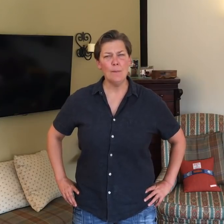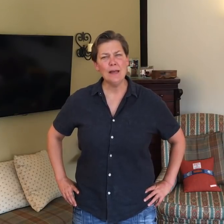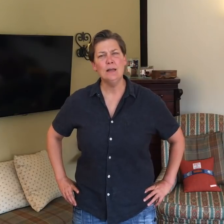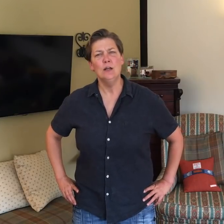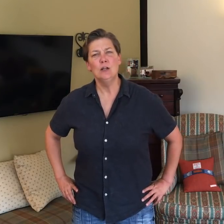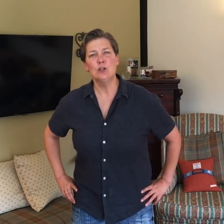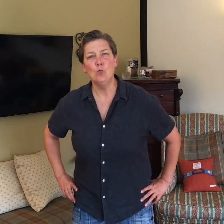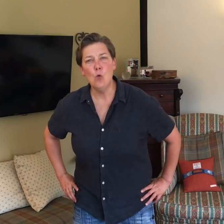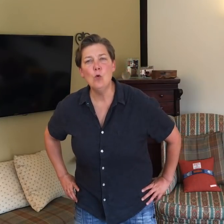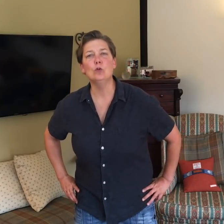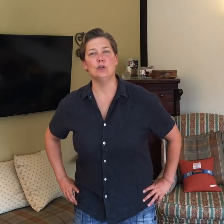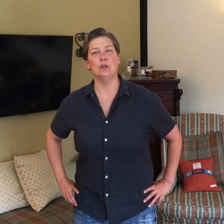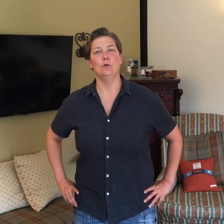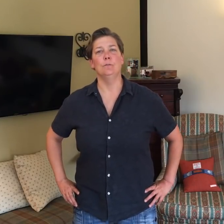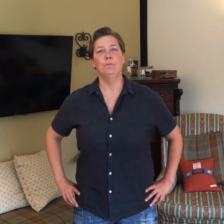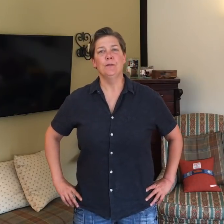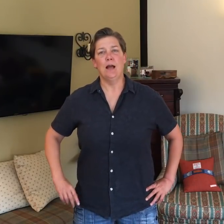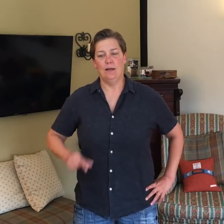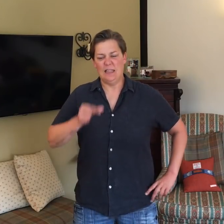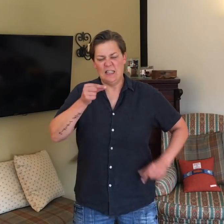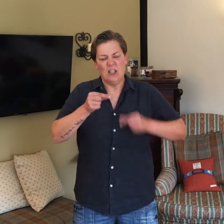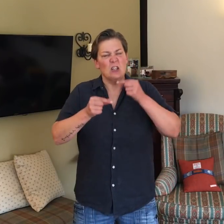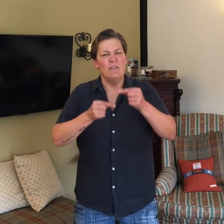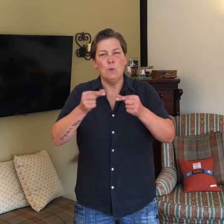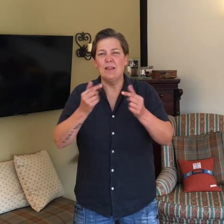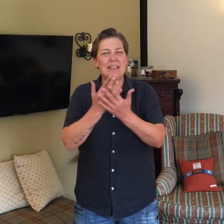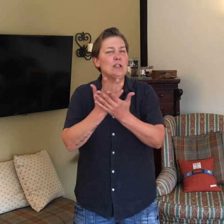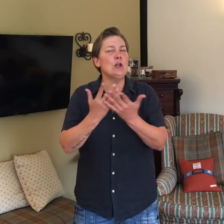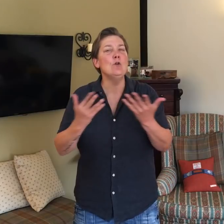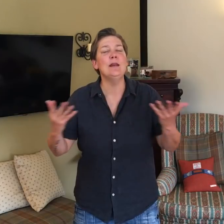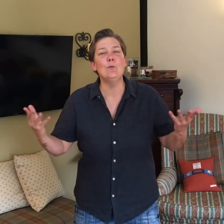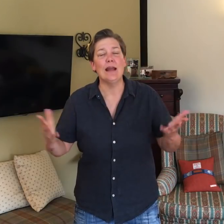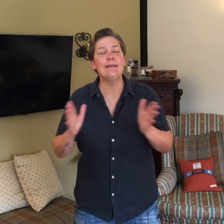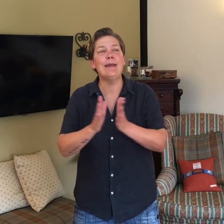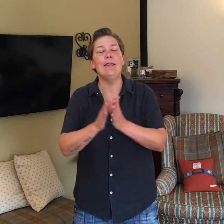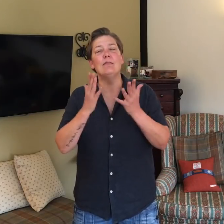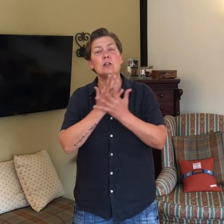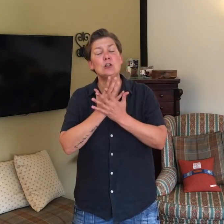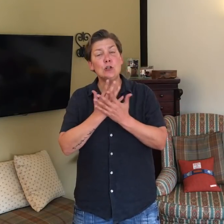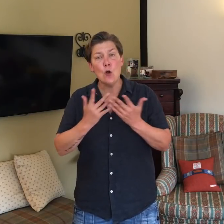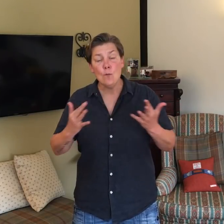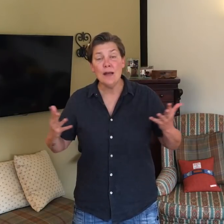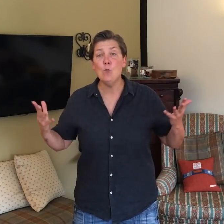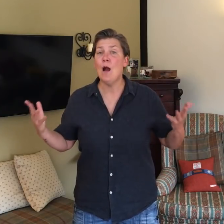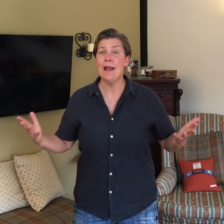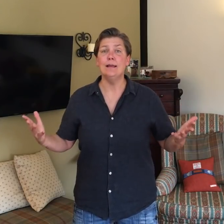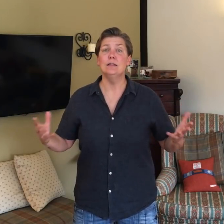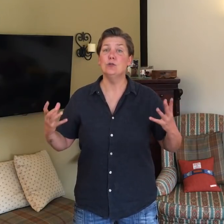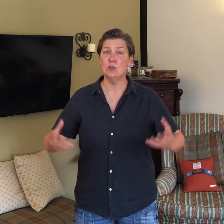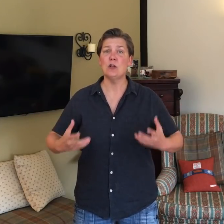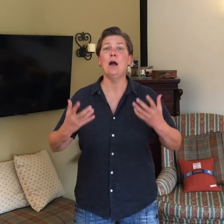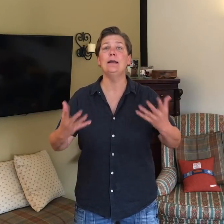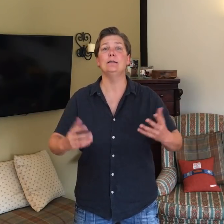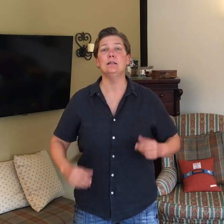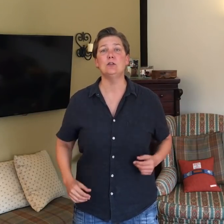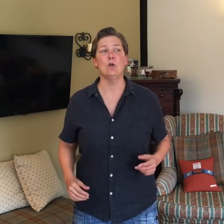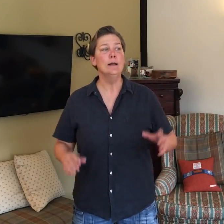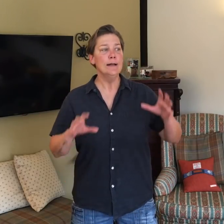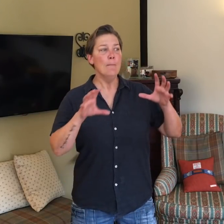coming towards you. This is the sign for word. There's so many ways. Again, there are so many ways to sign this song. But I